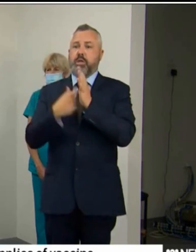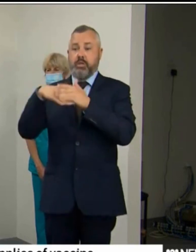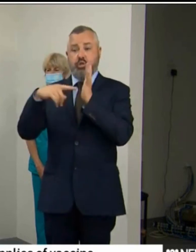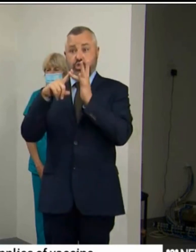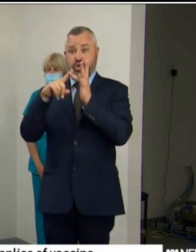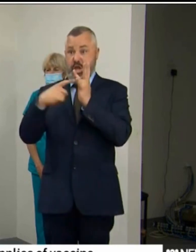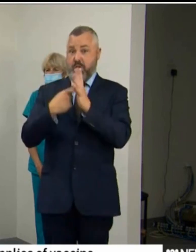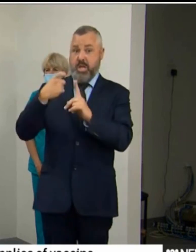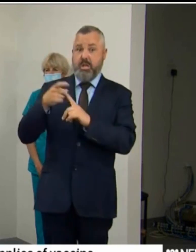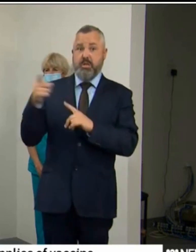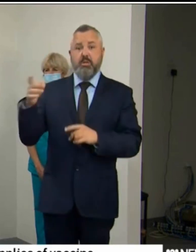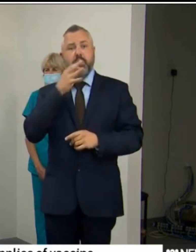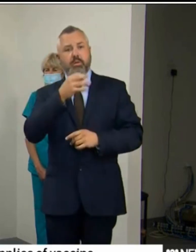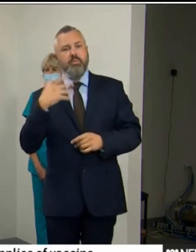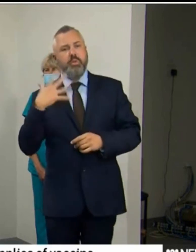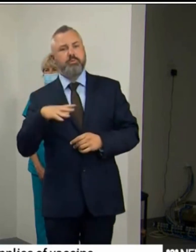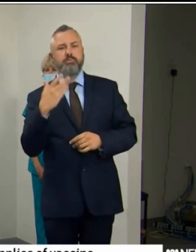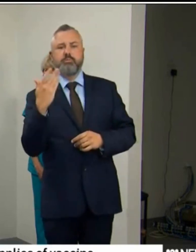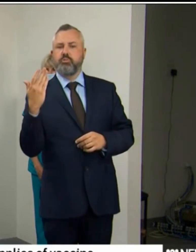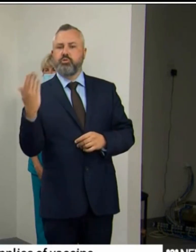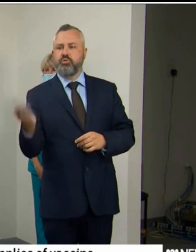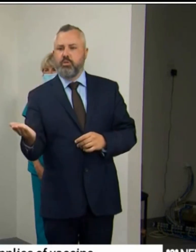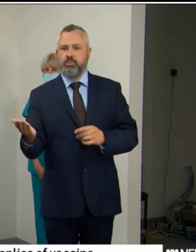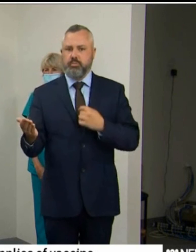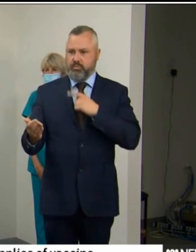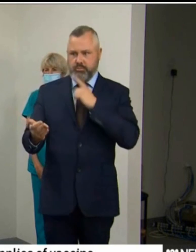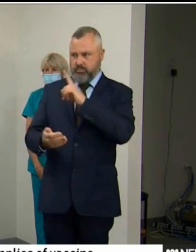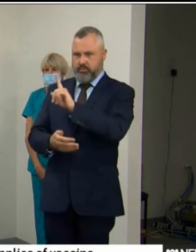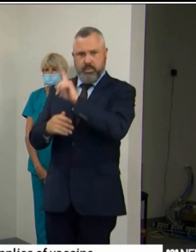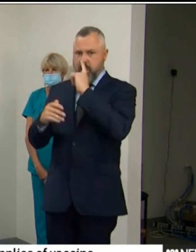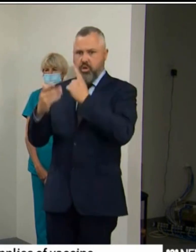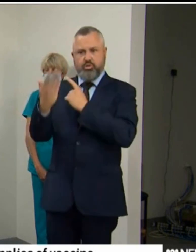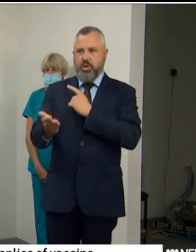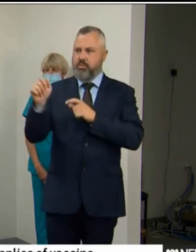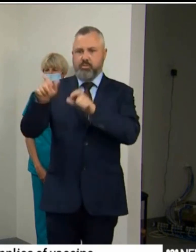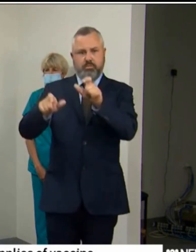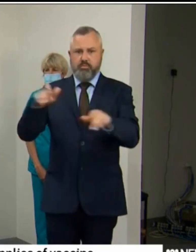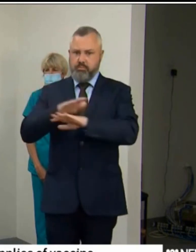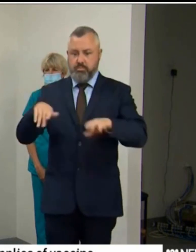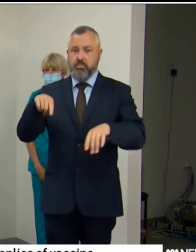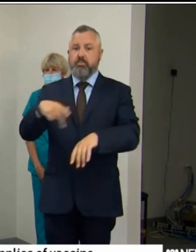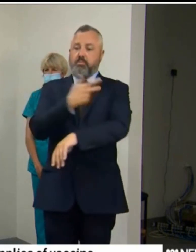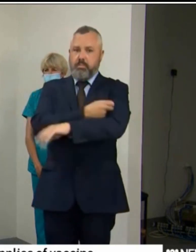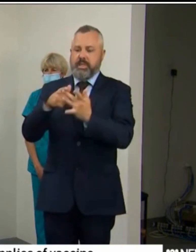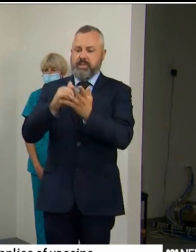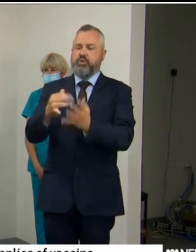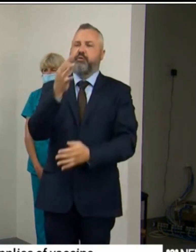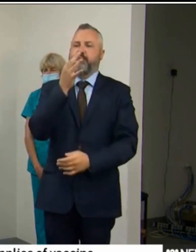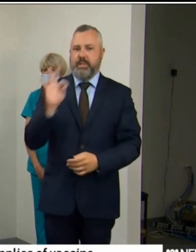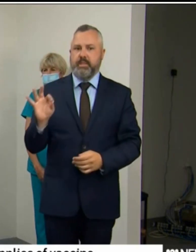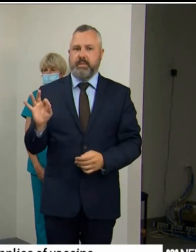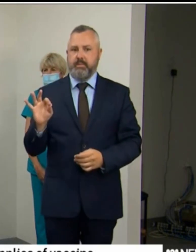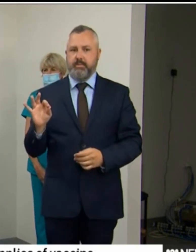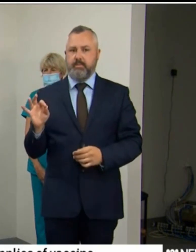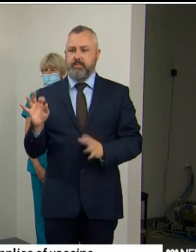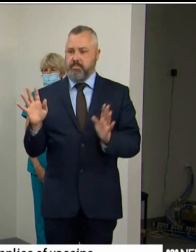how much they wanted to charge patients, and we said, sorry, this is free. This is bulk billed. This is something